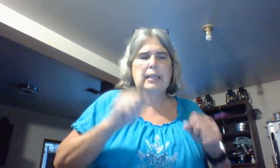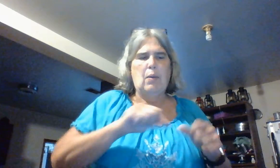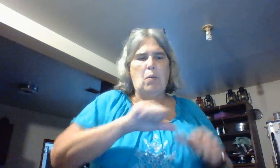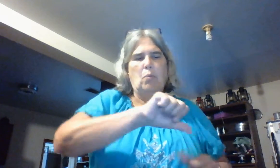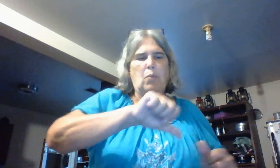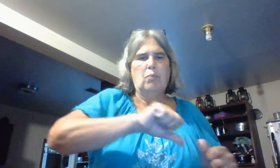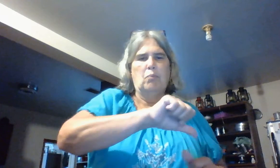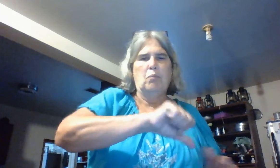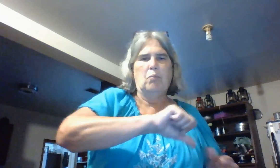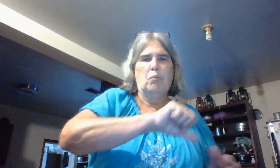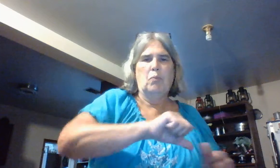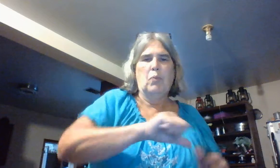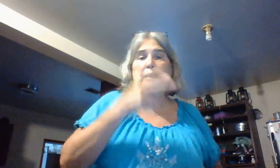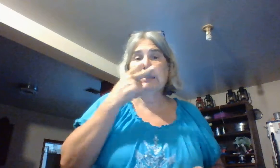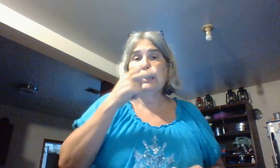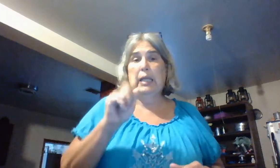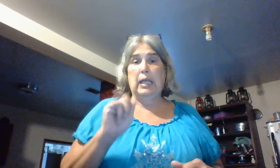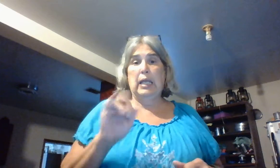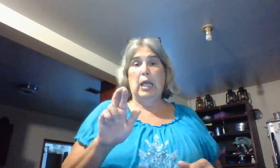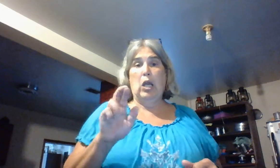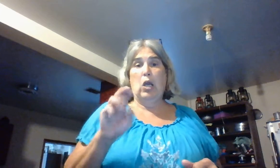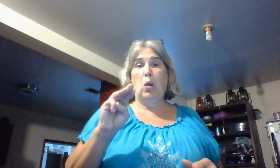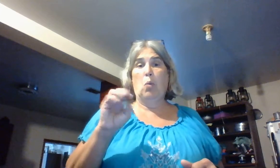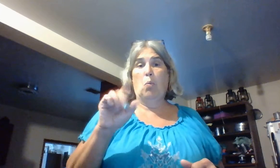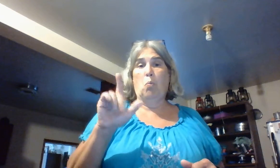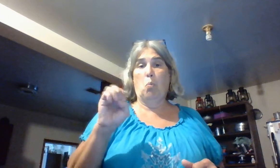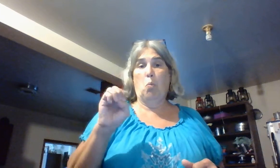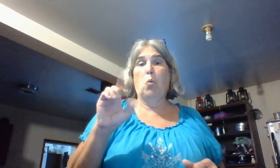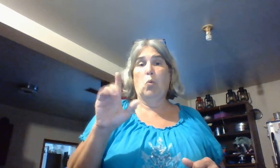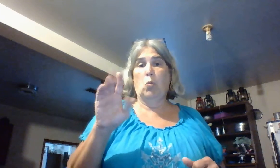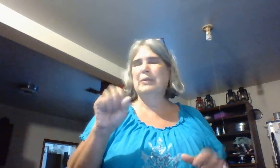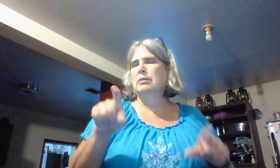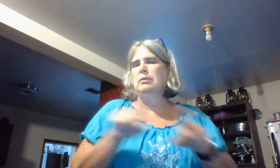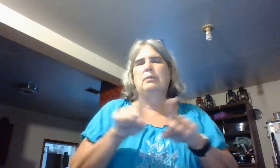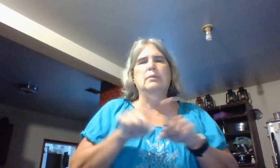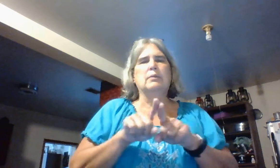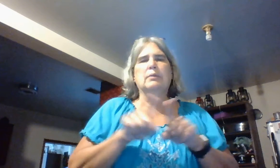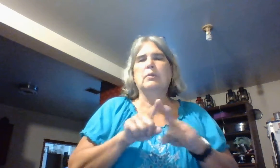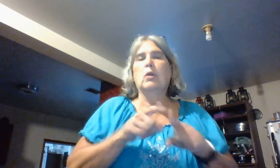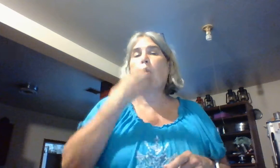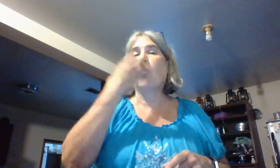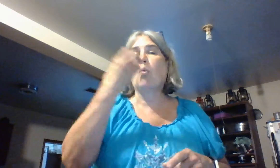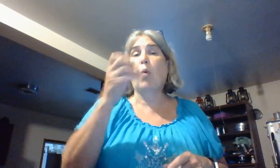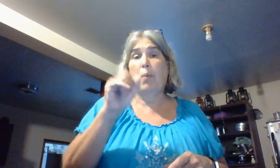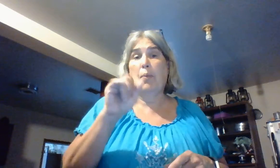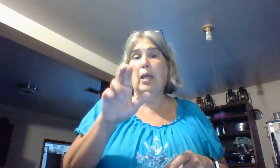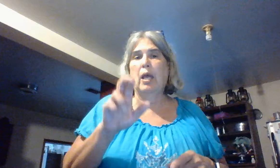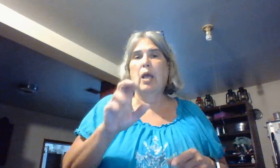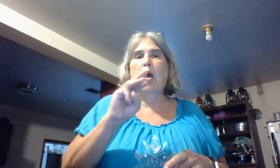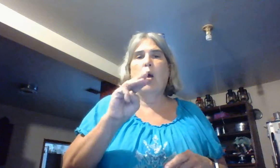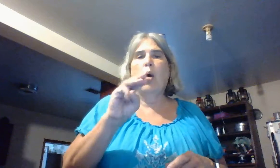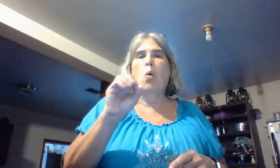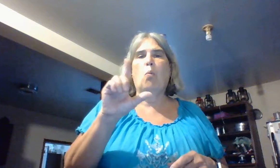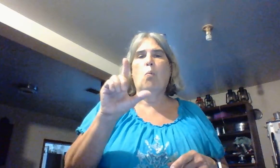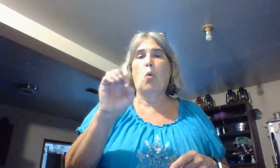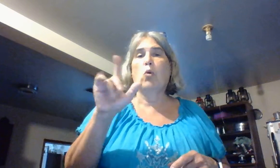air molecules, they're the same way. The warmer the air, the faster those air molecules are moving, and the more space there is between the air